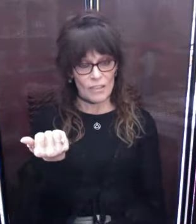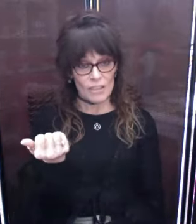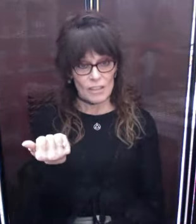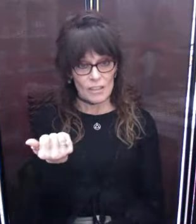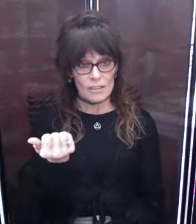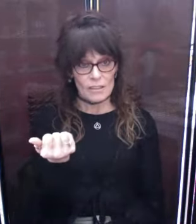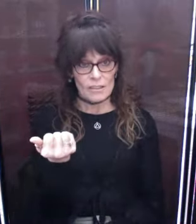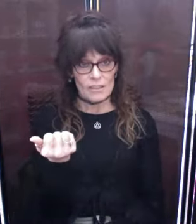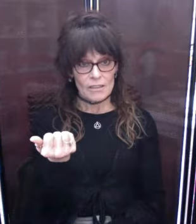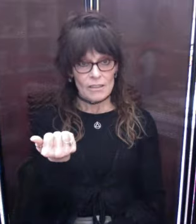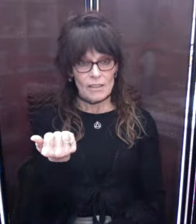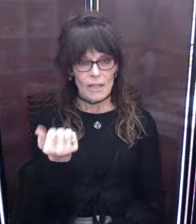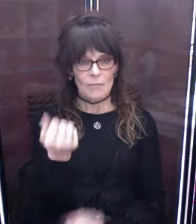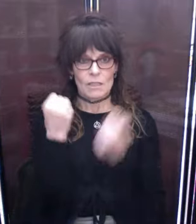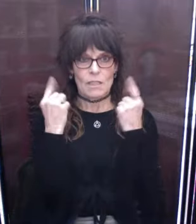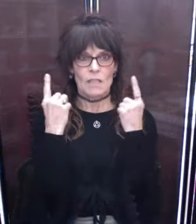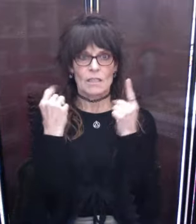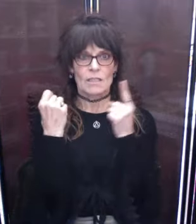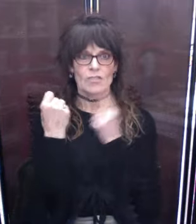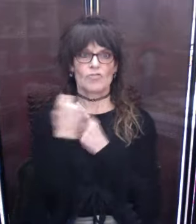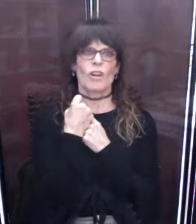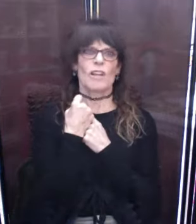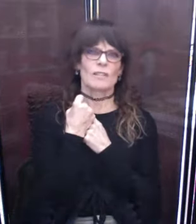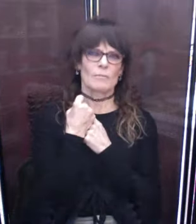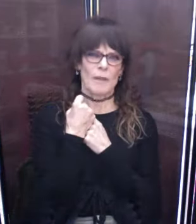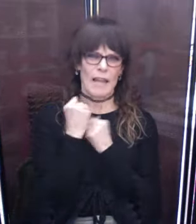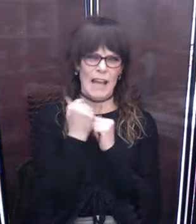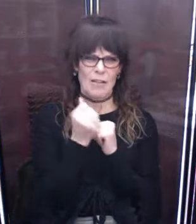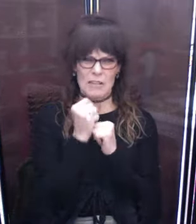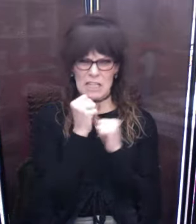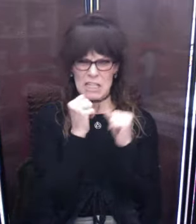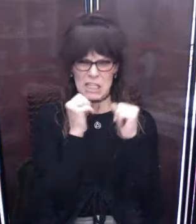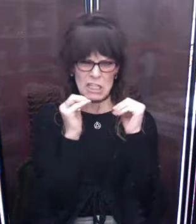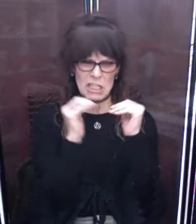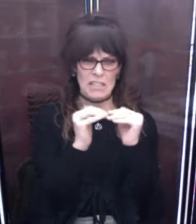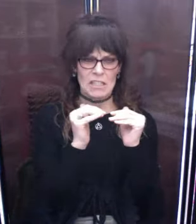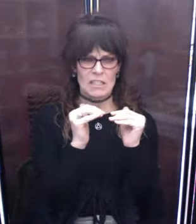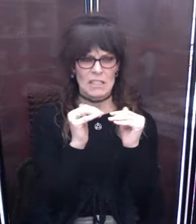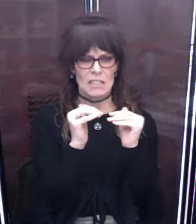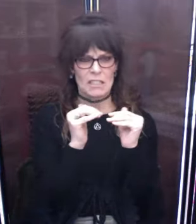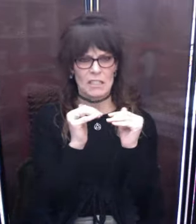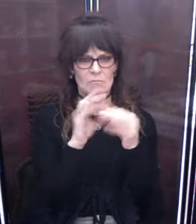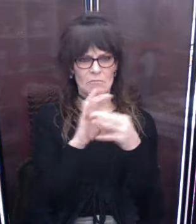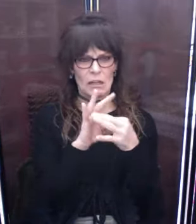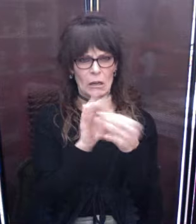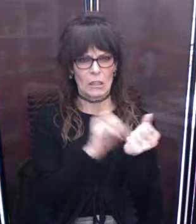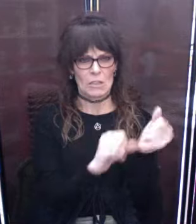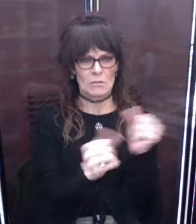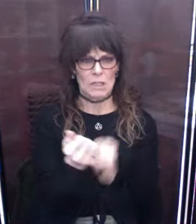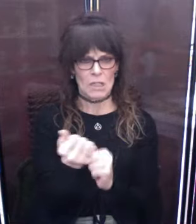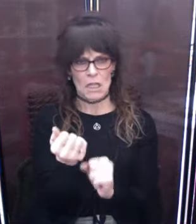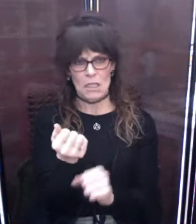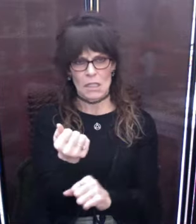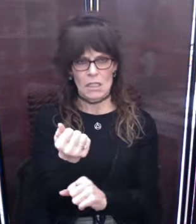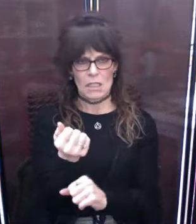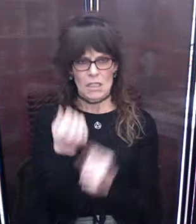And I was suddenly struck by the injustice of the whole deal regarding suicide, because it suddenly occurred to me that the only